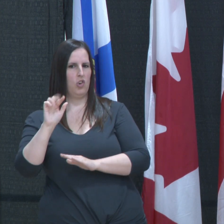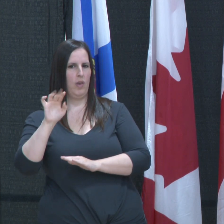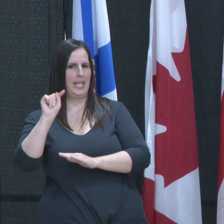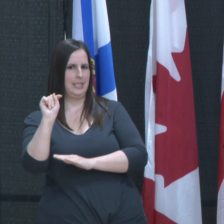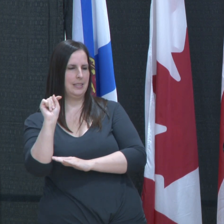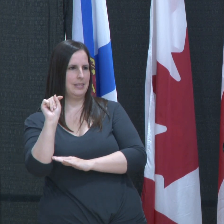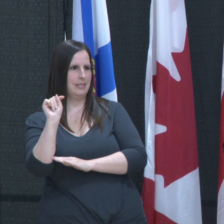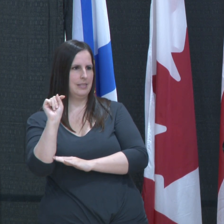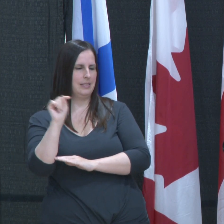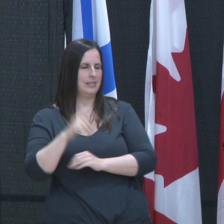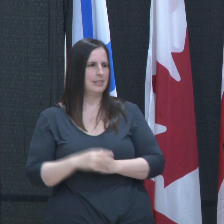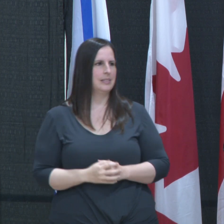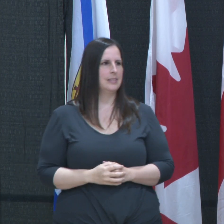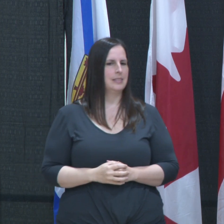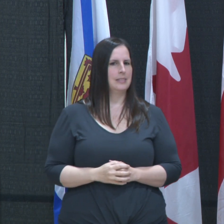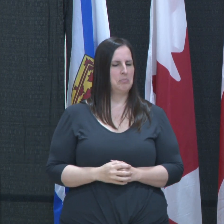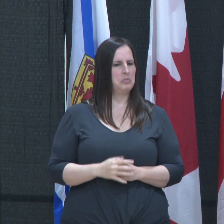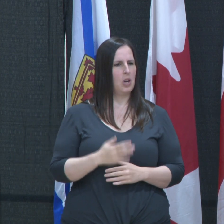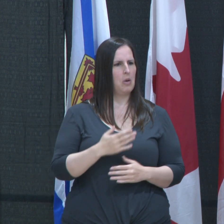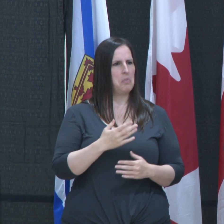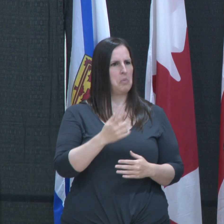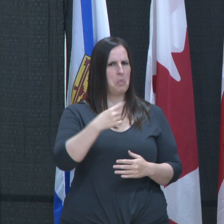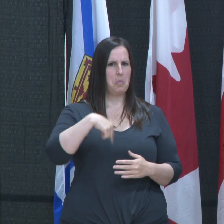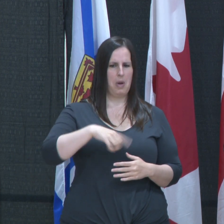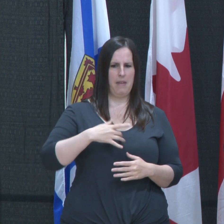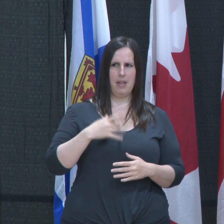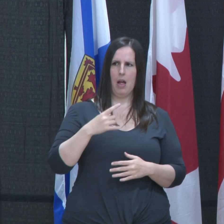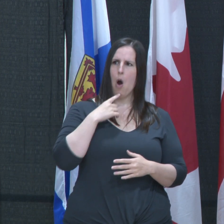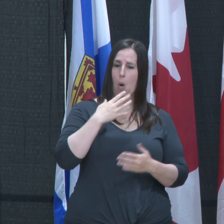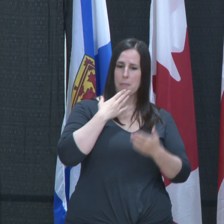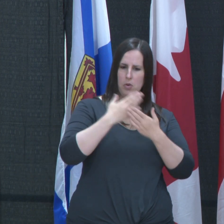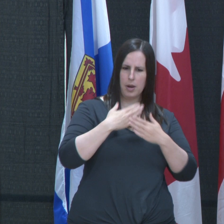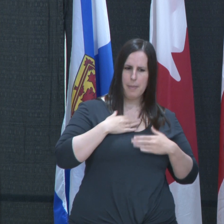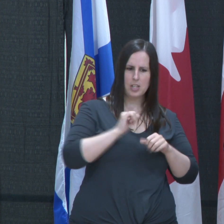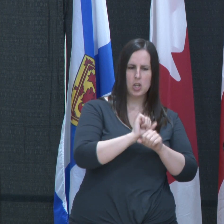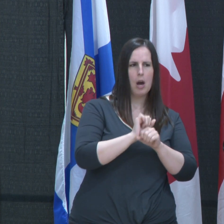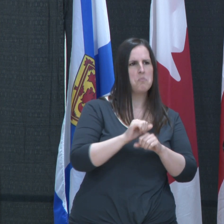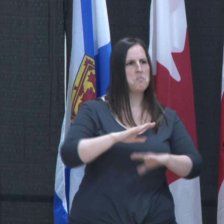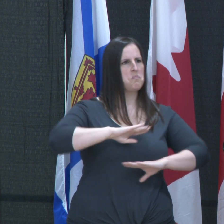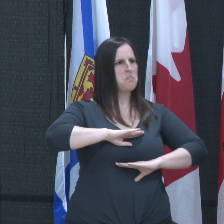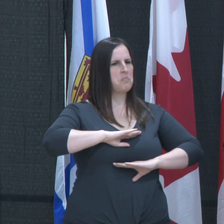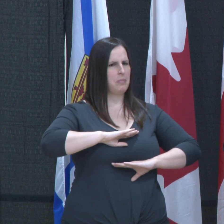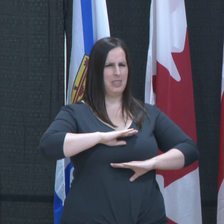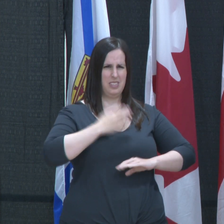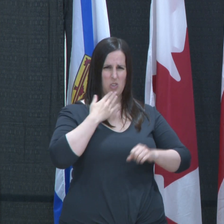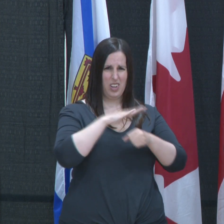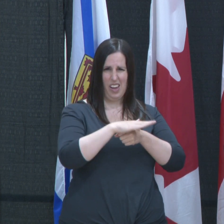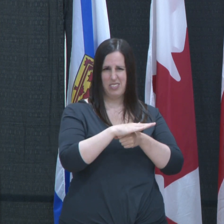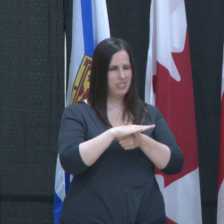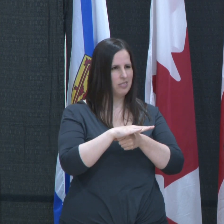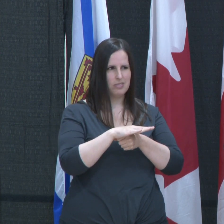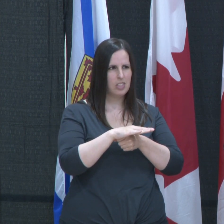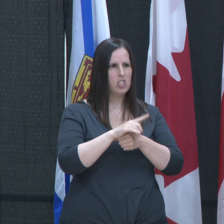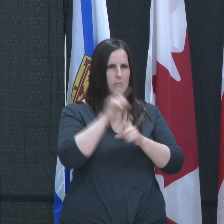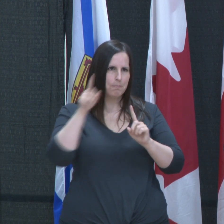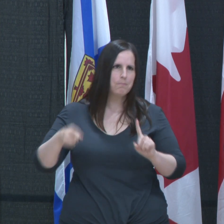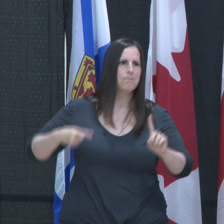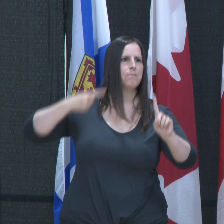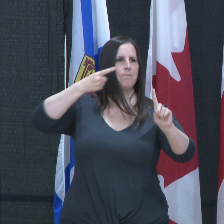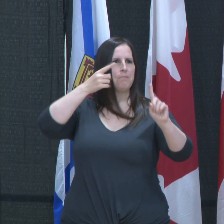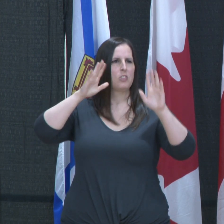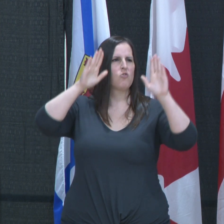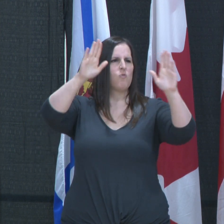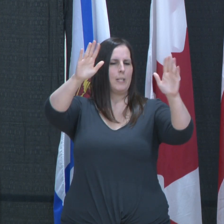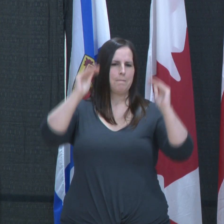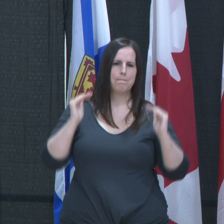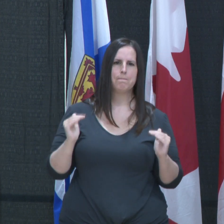We all want to be told we are good at what we do, but is that what we want to settle for? No. We should strive to be great at what